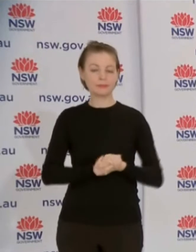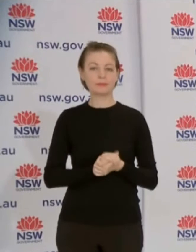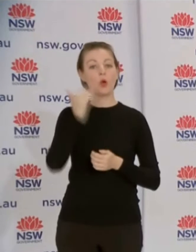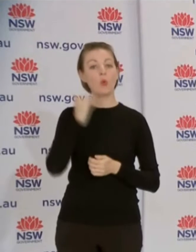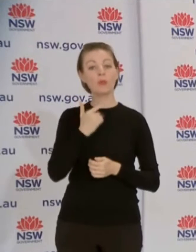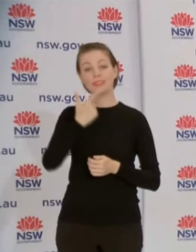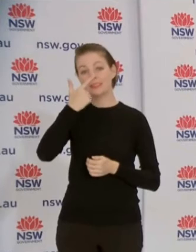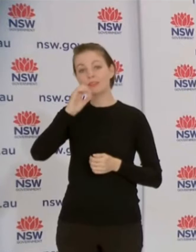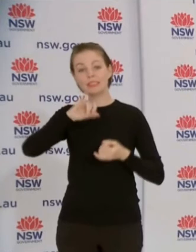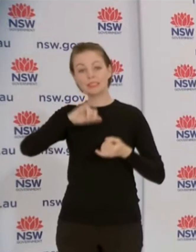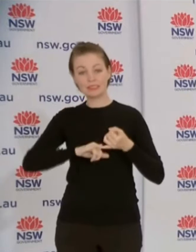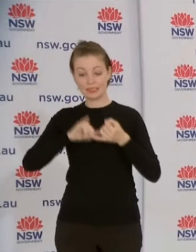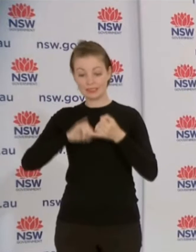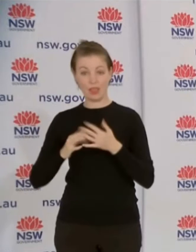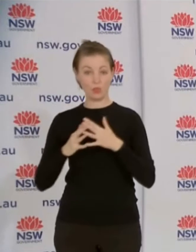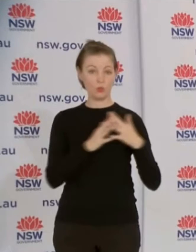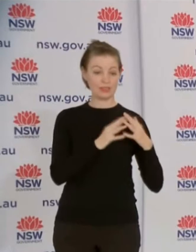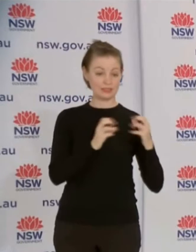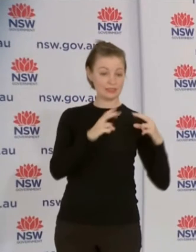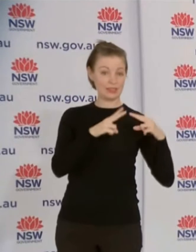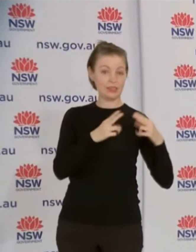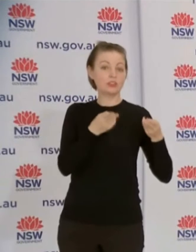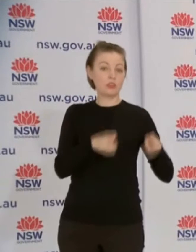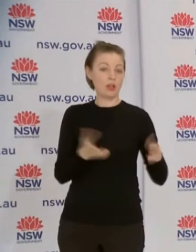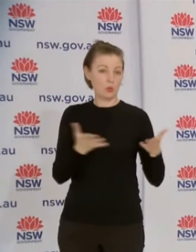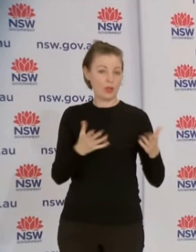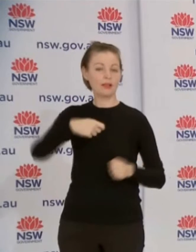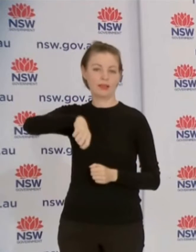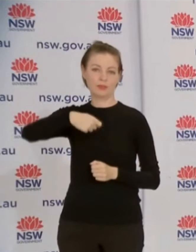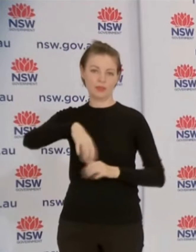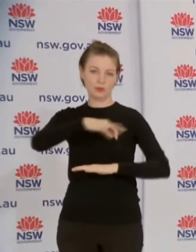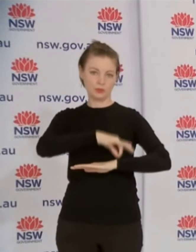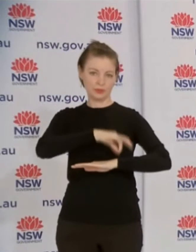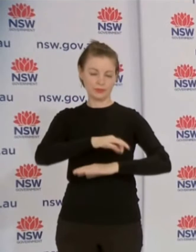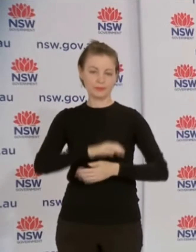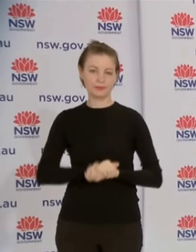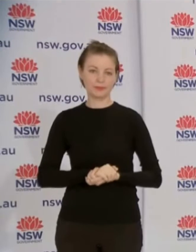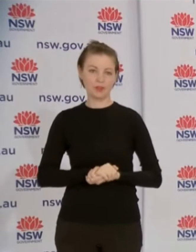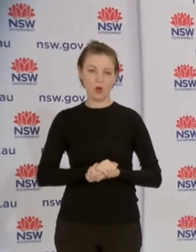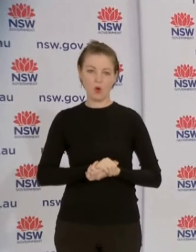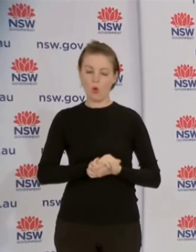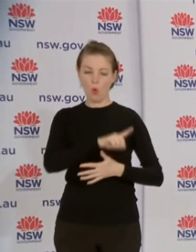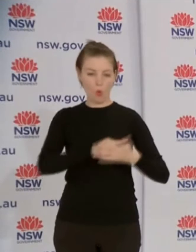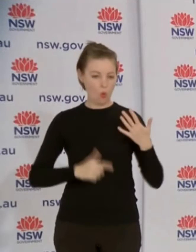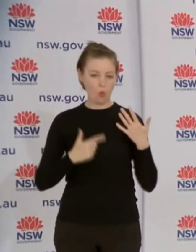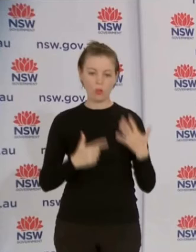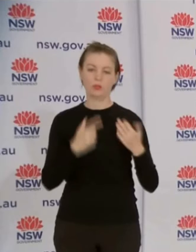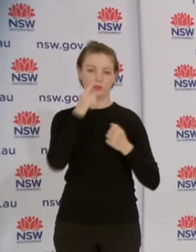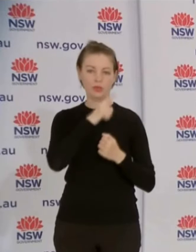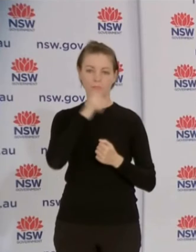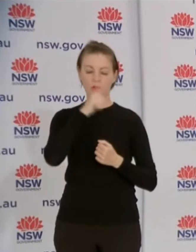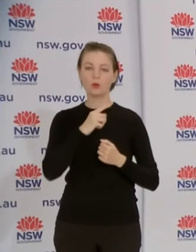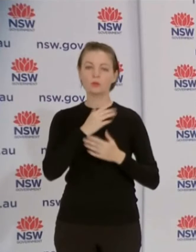her 70s from southwestern Sydney who died at Campbelltown Hospital. Can I extend my deepest